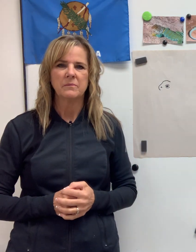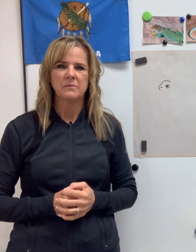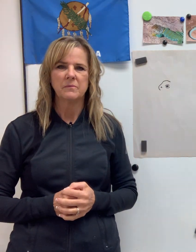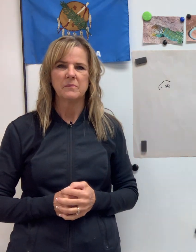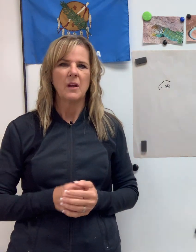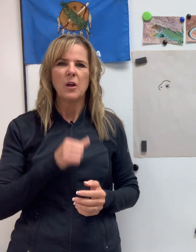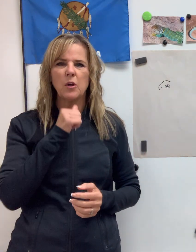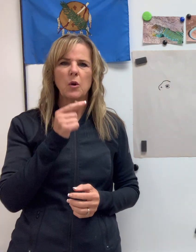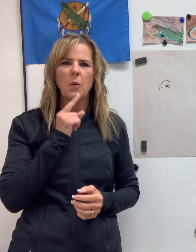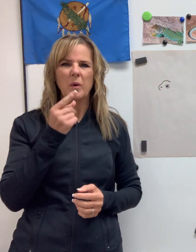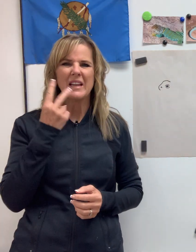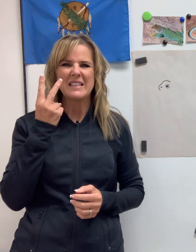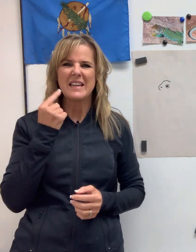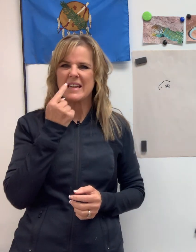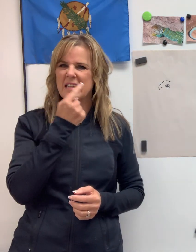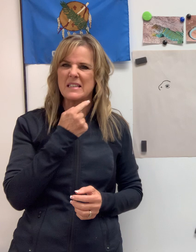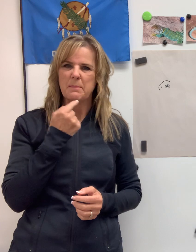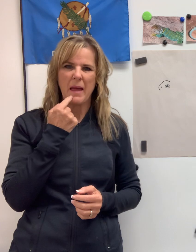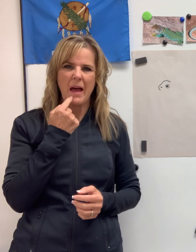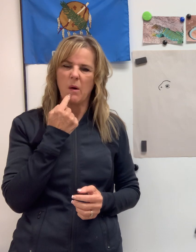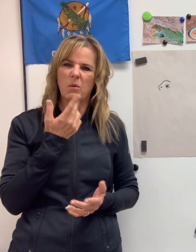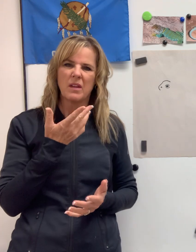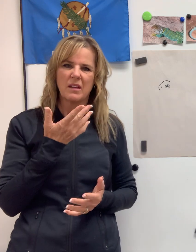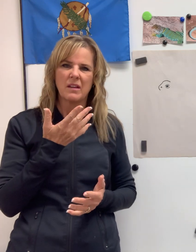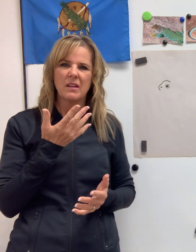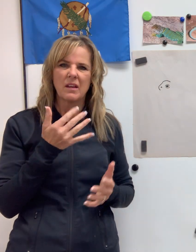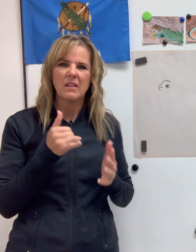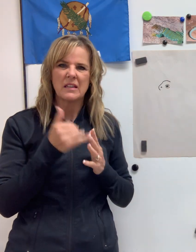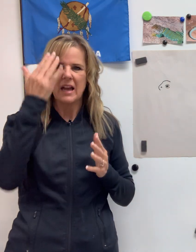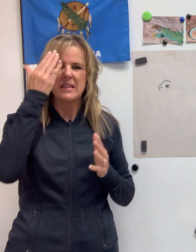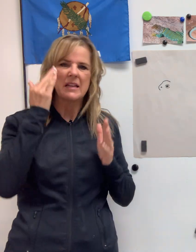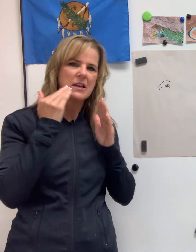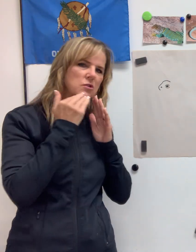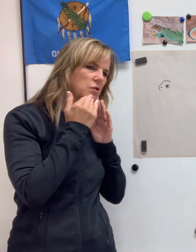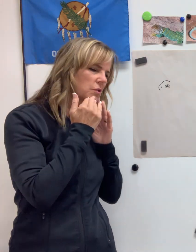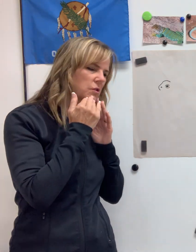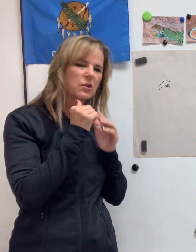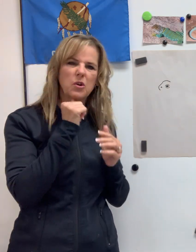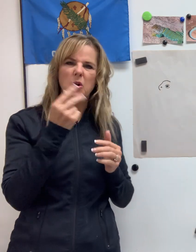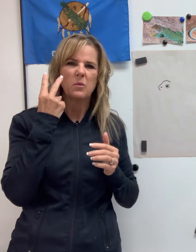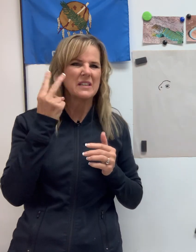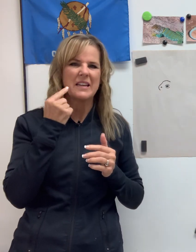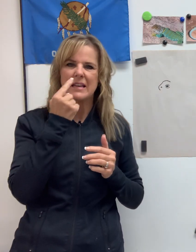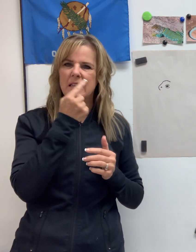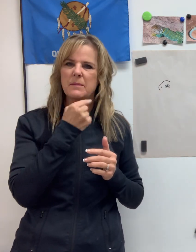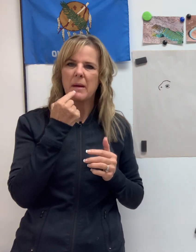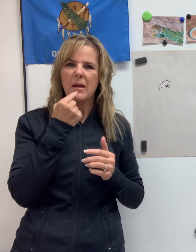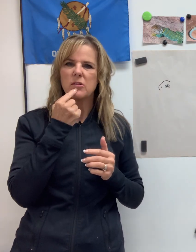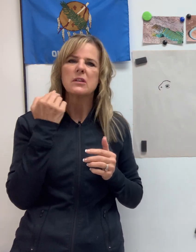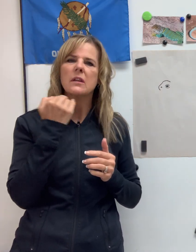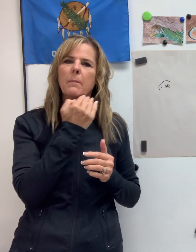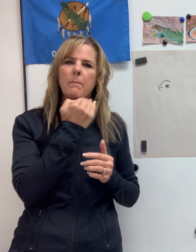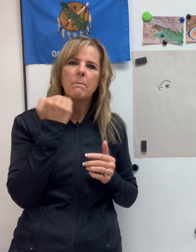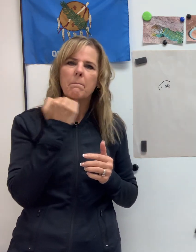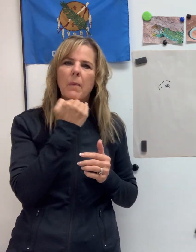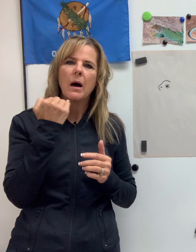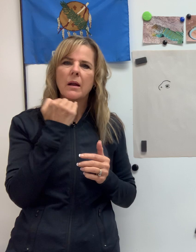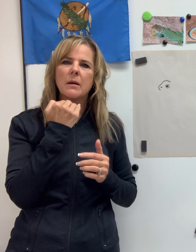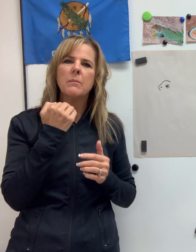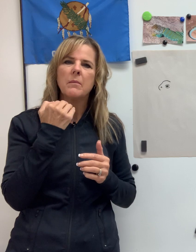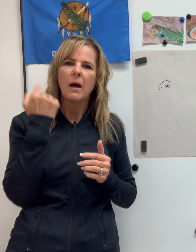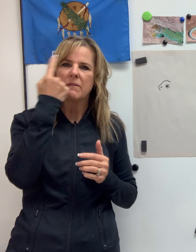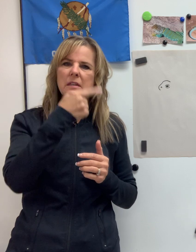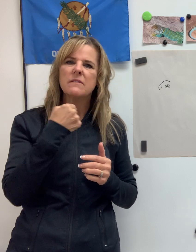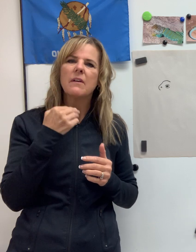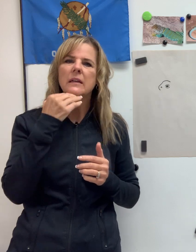You don't really see his mouth the way that this guy's head is turned. You don't really see so much of his mouth. You just see the bottom of his face